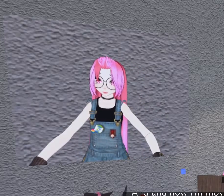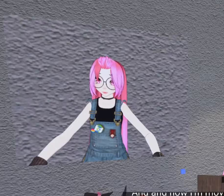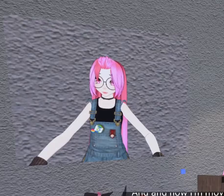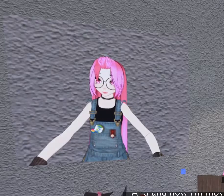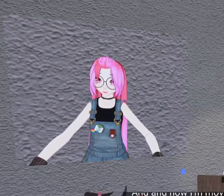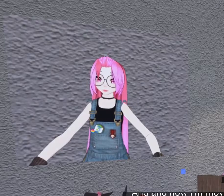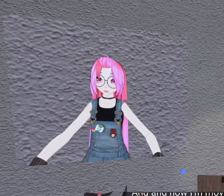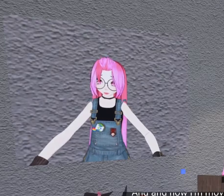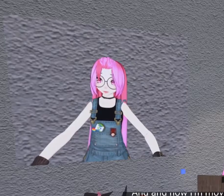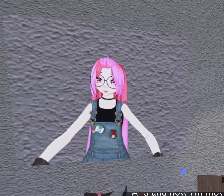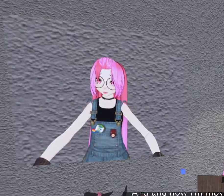Mm-hmm.